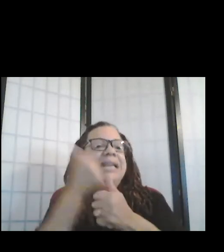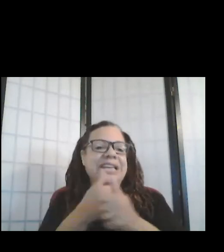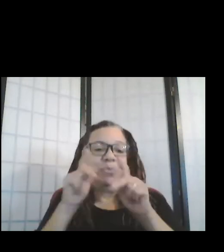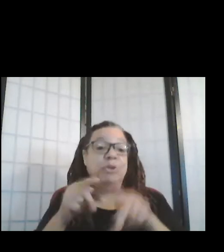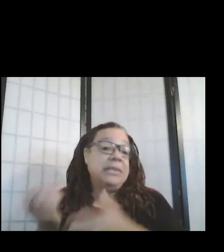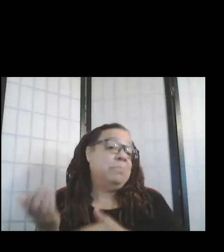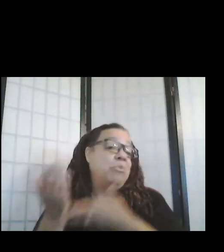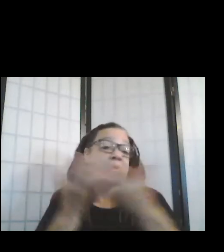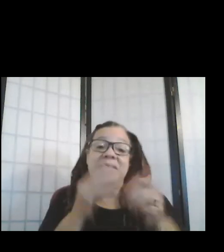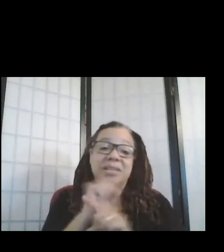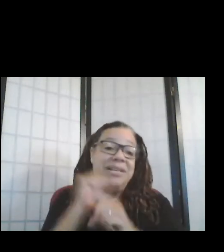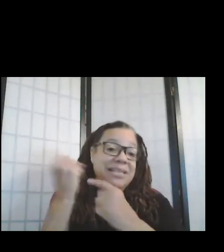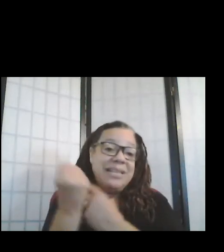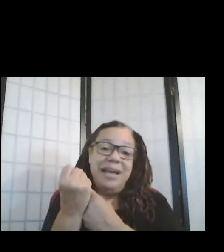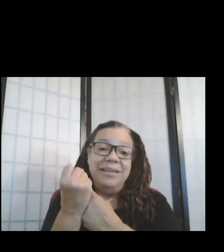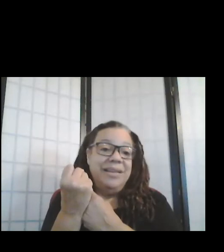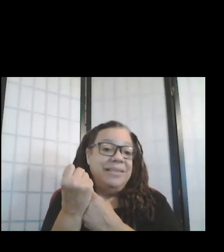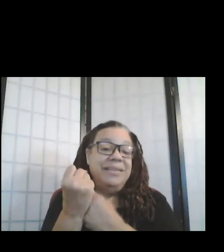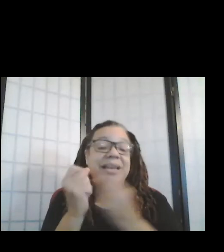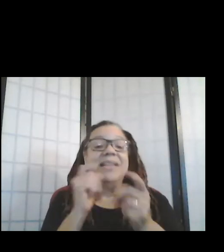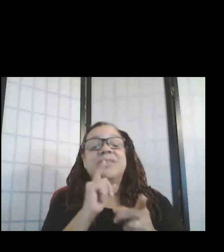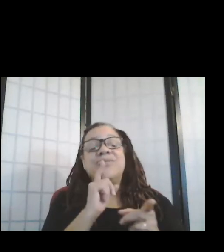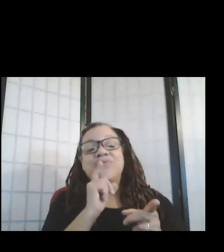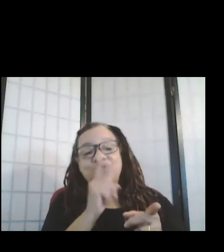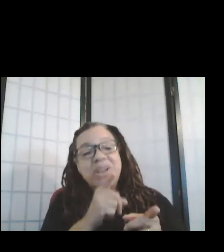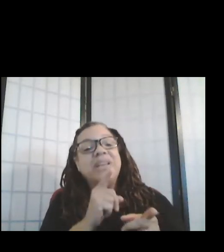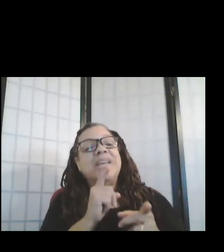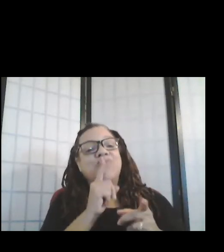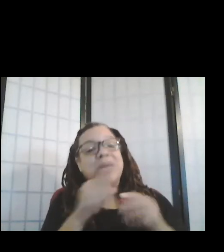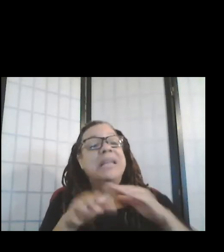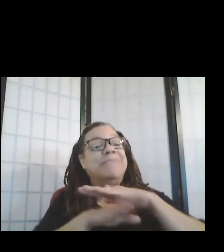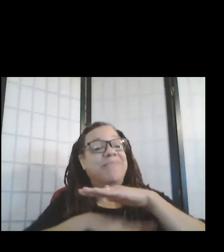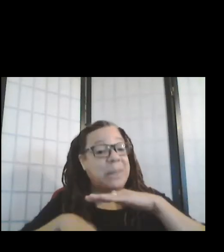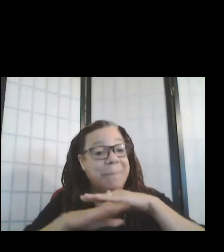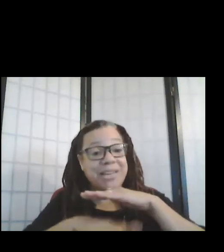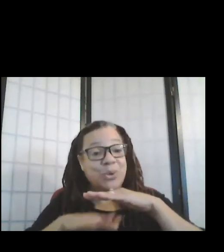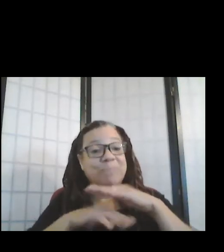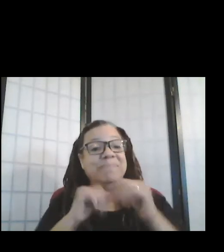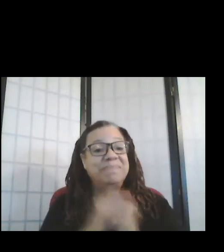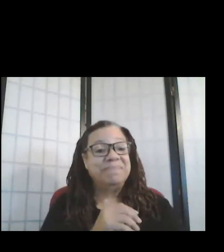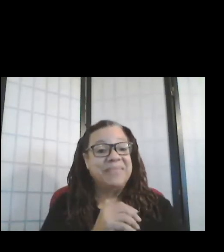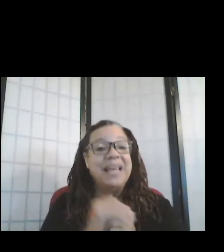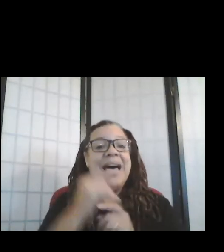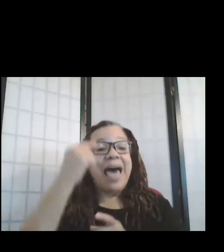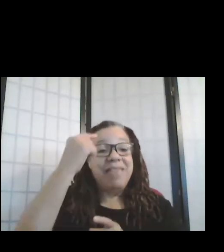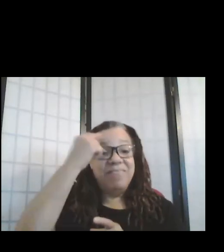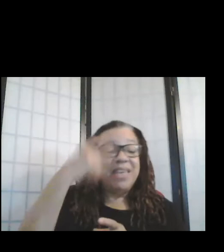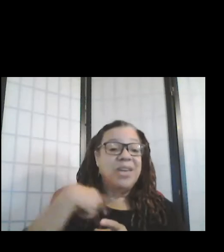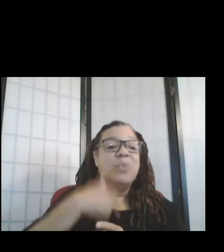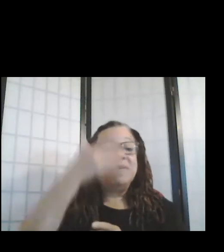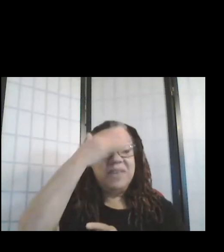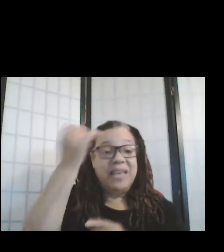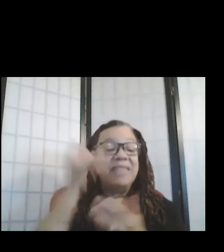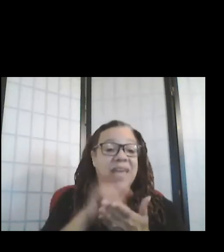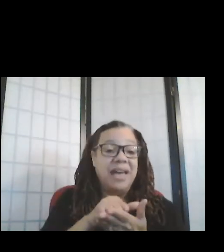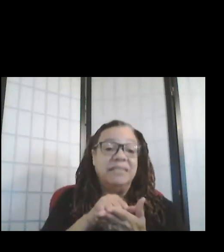to our society is really, really fundamental. yeah. Well, I think we forget that. I